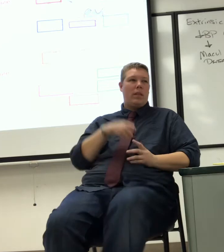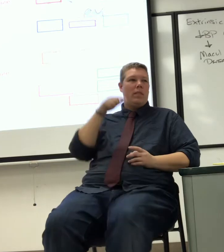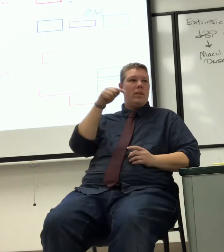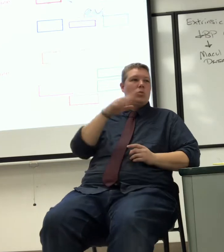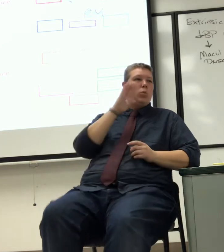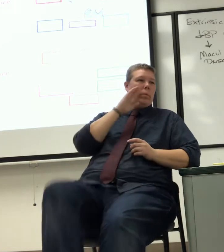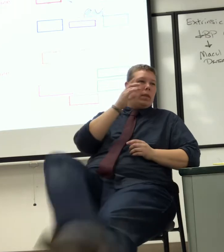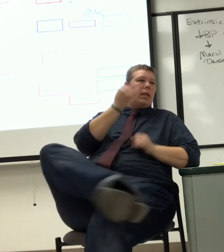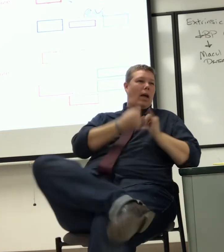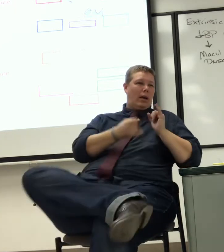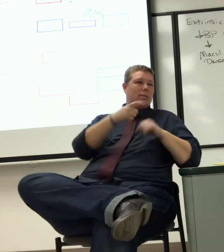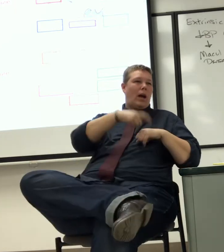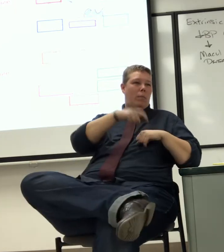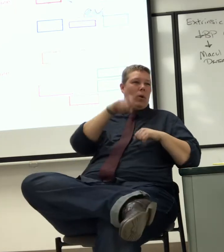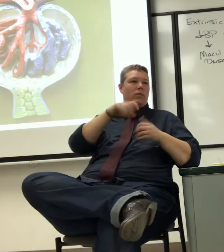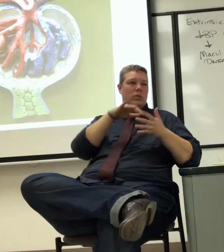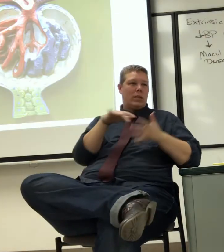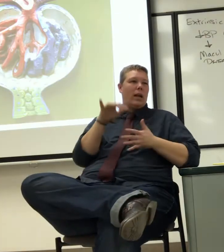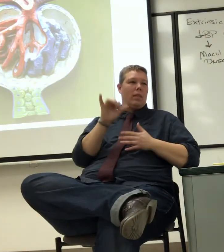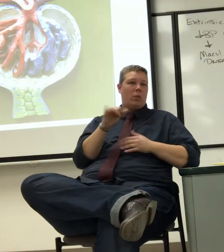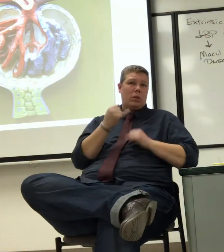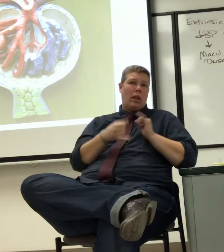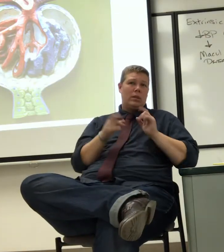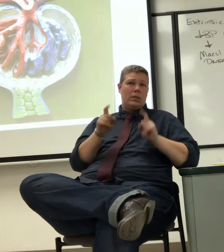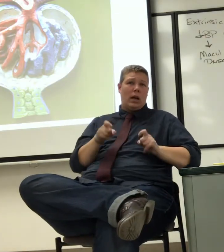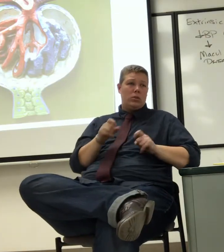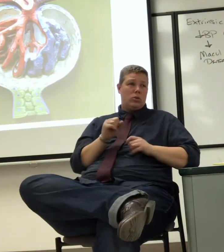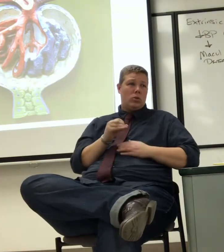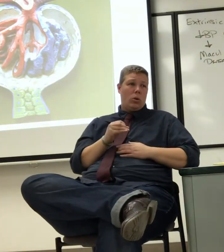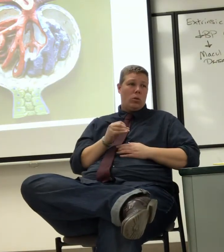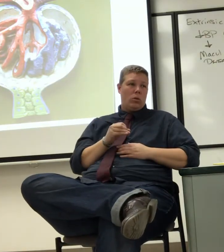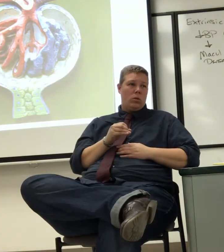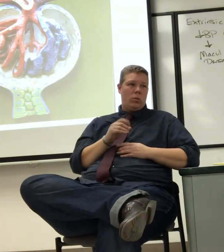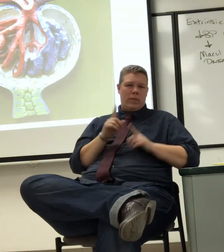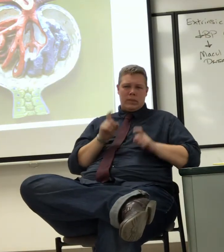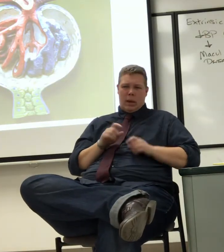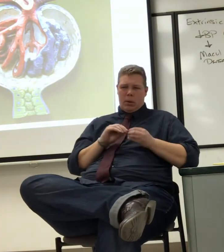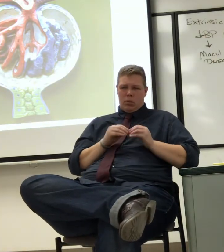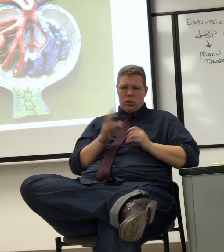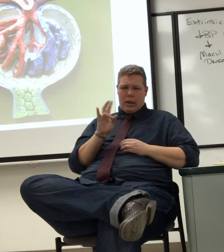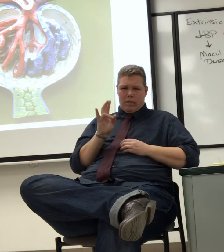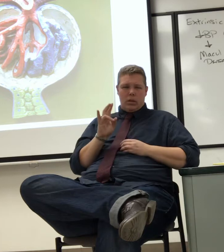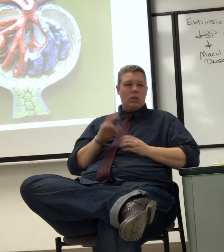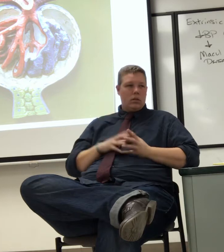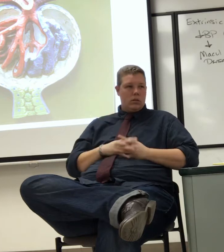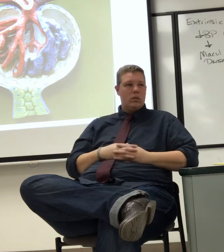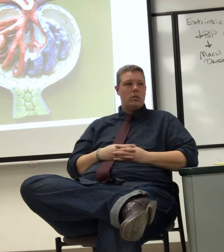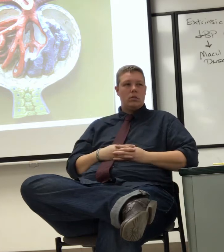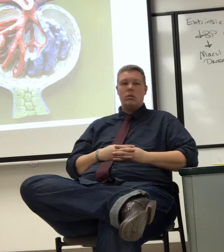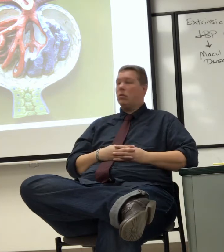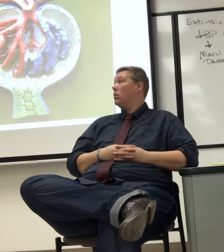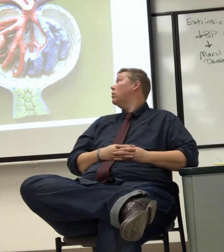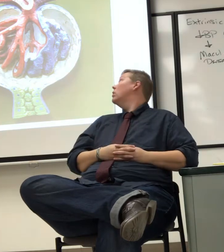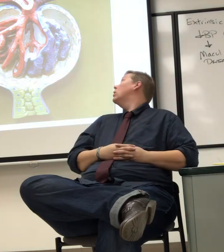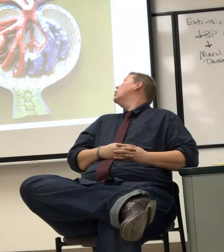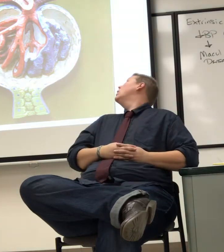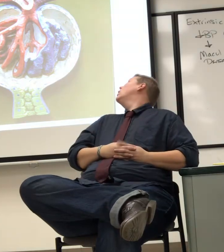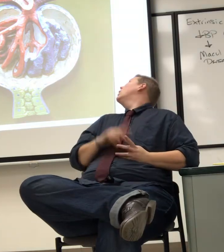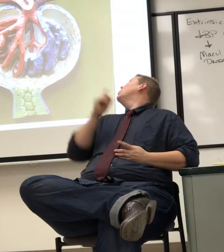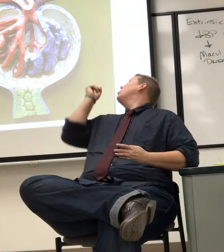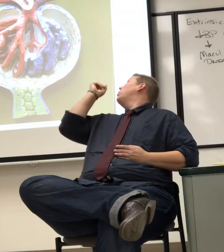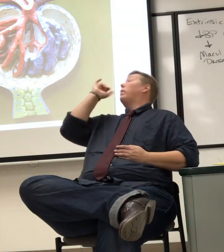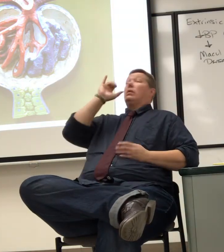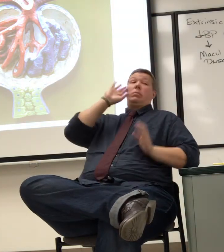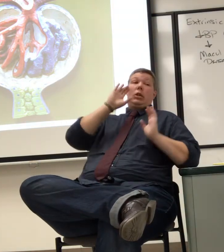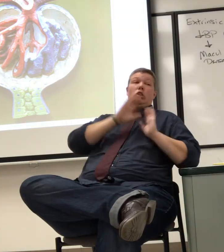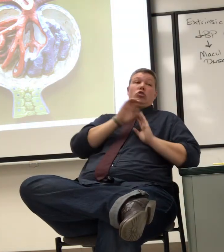No, it's the last test, so lecture exam 7. So here's a picture of those cells, and